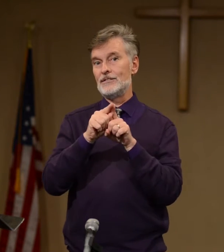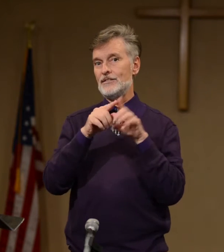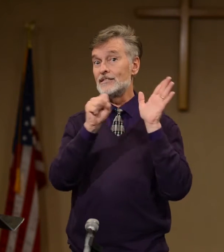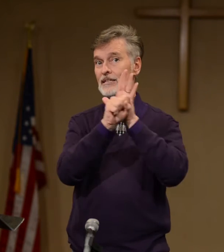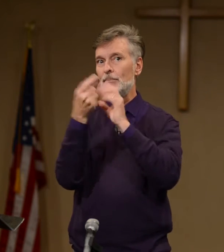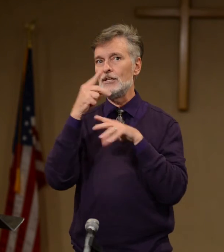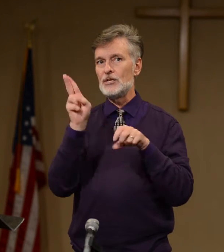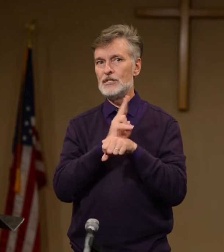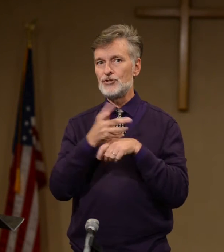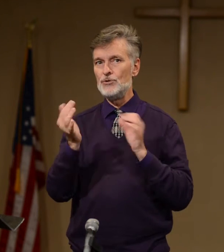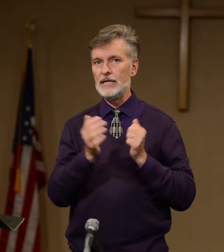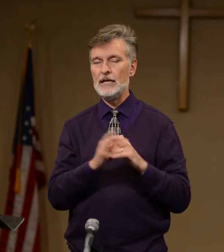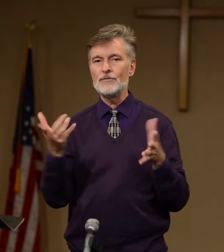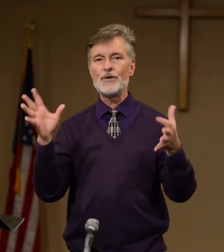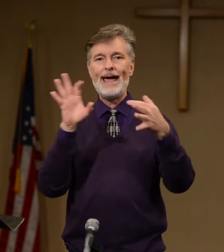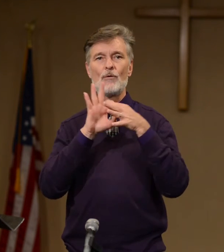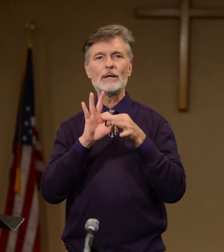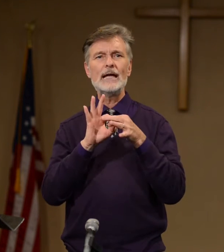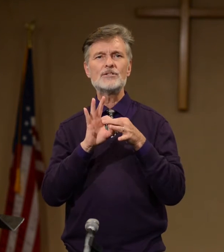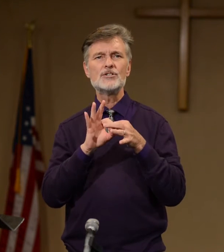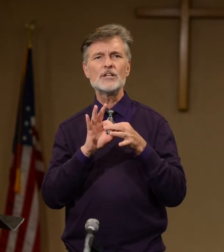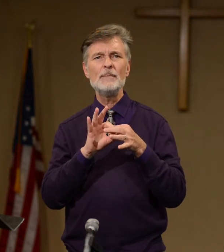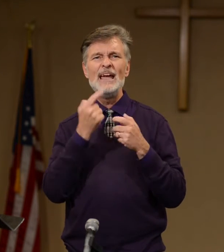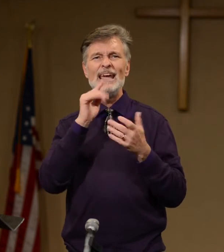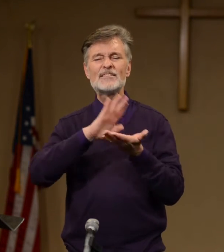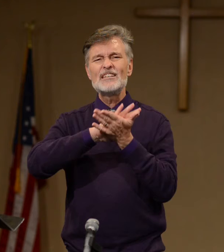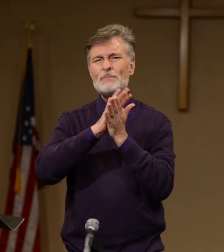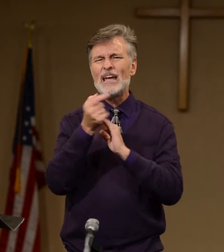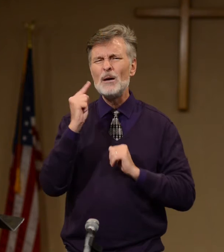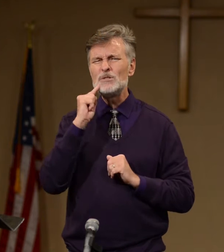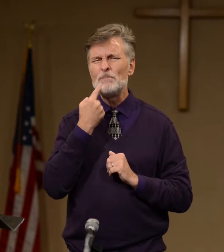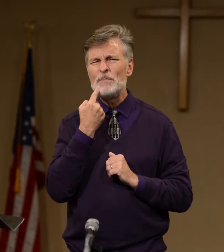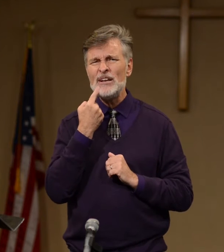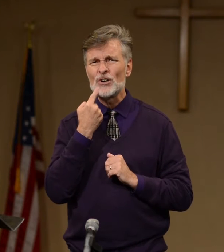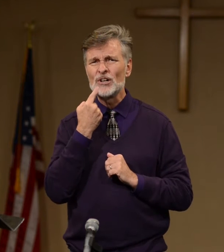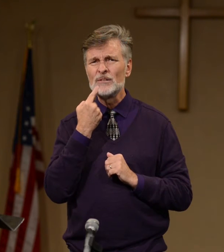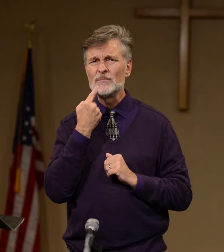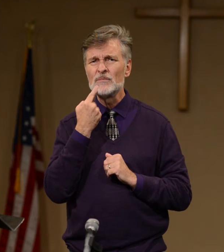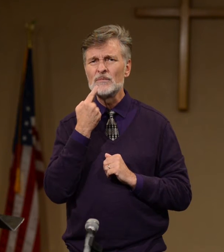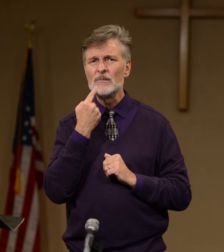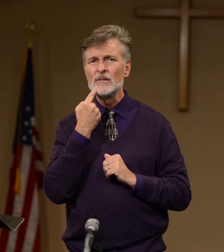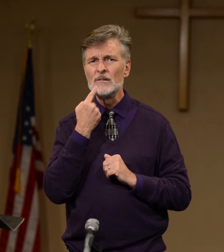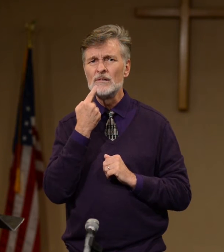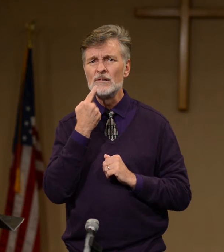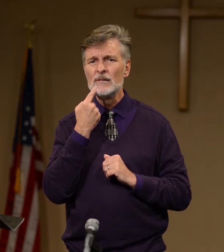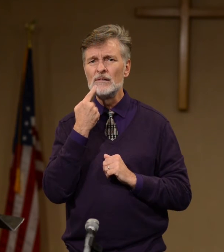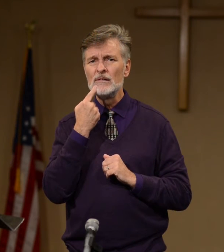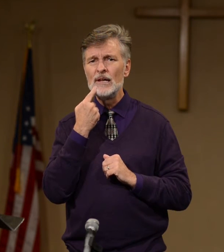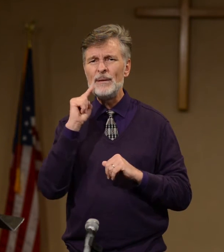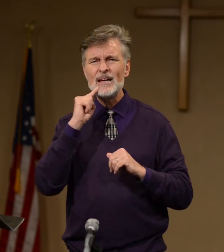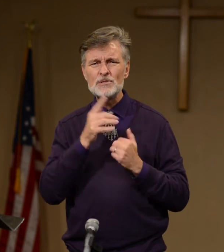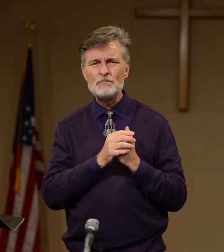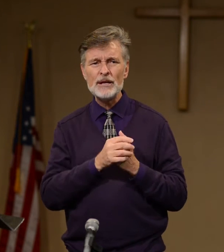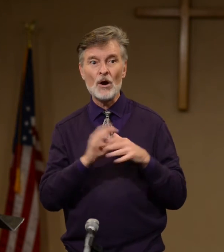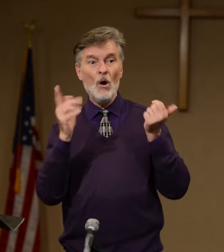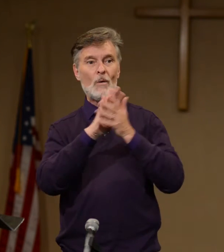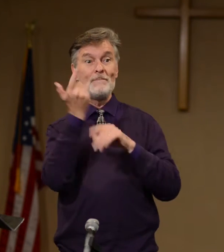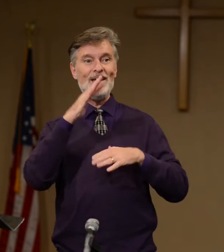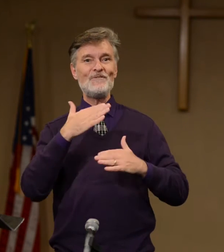the symbolism that's using here for that relationship. It says becomes bitter. It becomes bitter. We may find